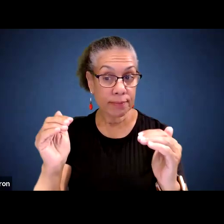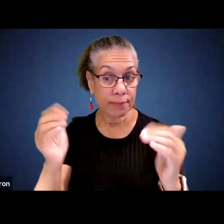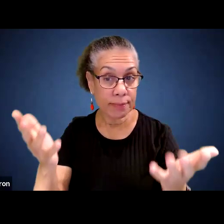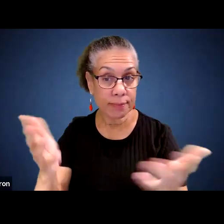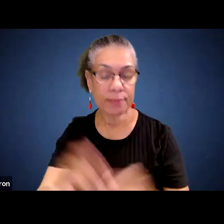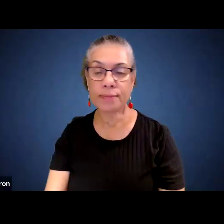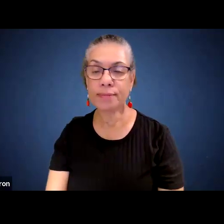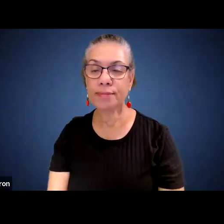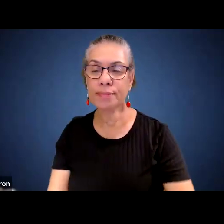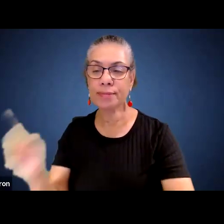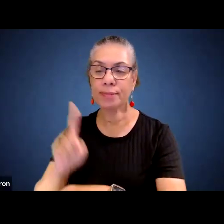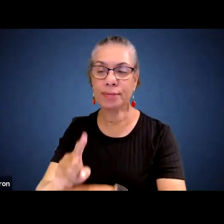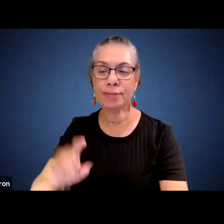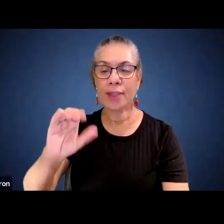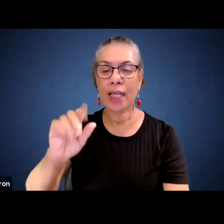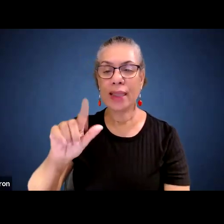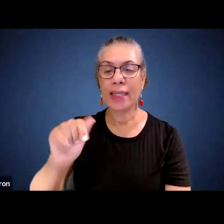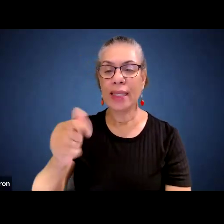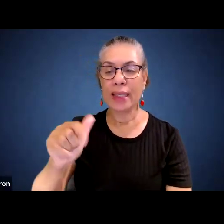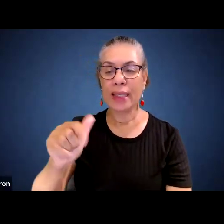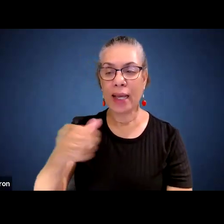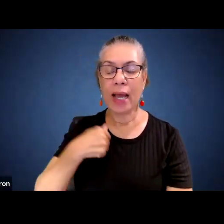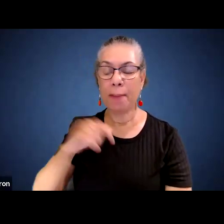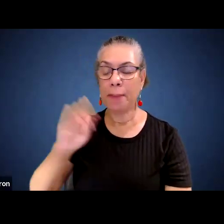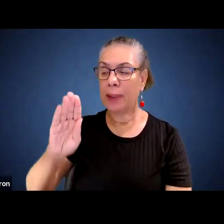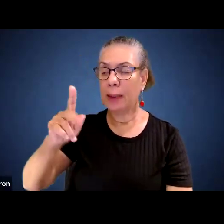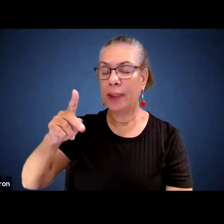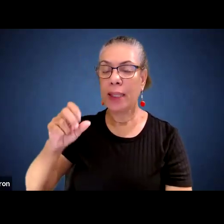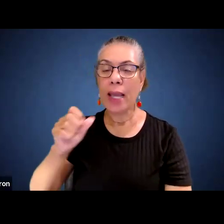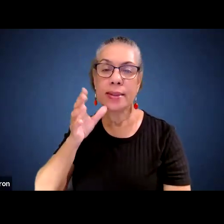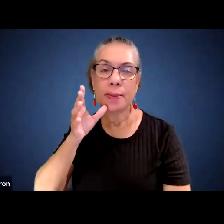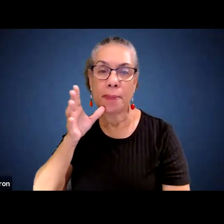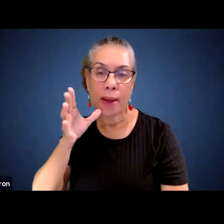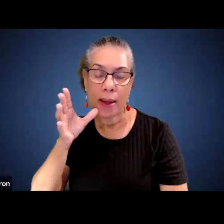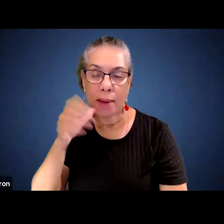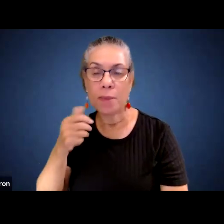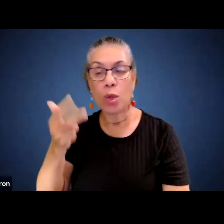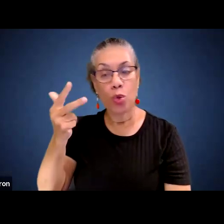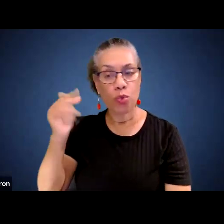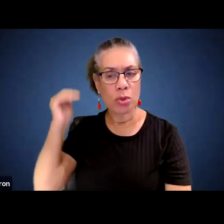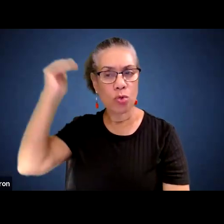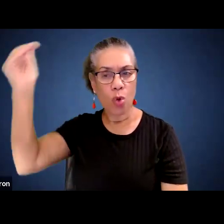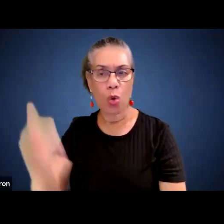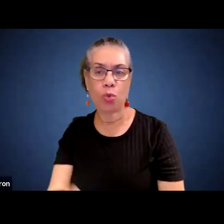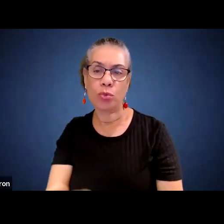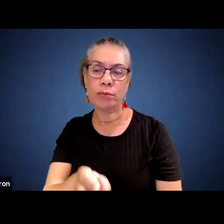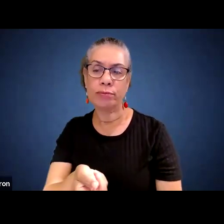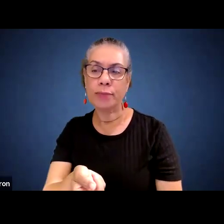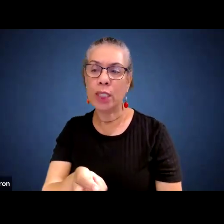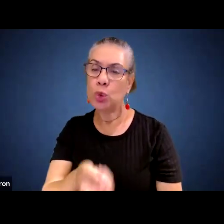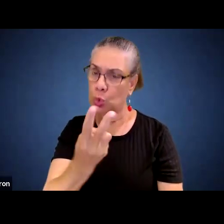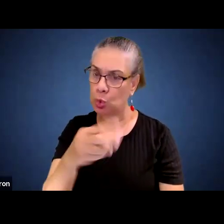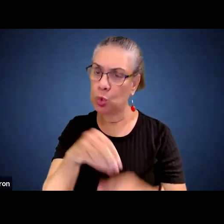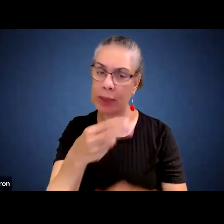My name is Kaliga. I am a BPS parent, 3 grown and 2 in high schools right now. What I